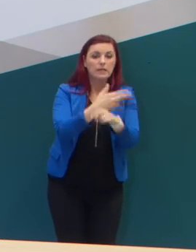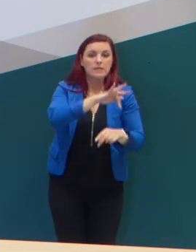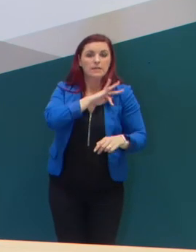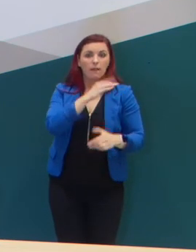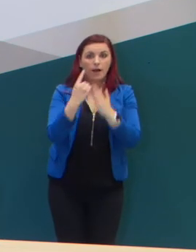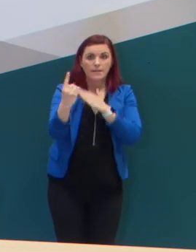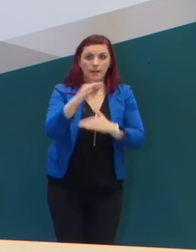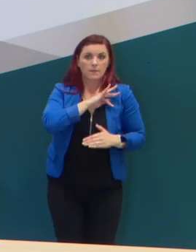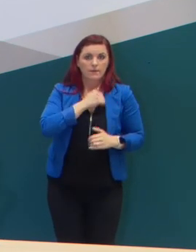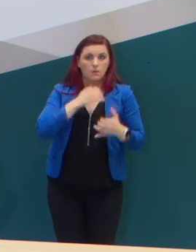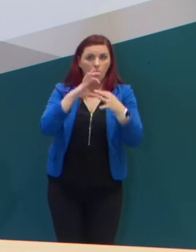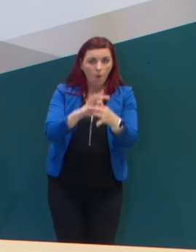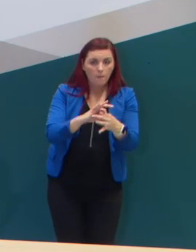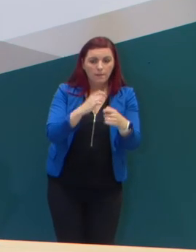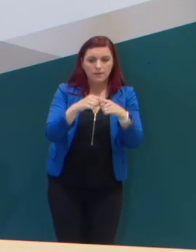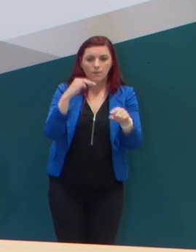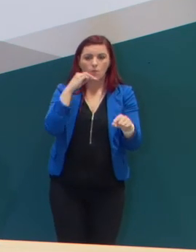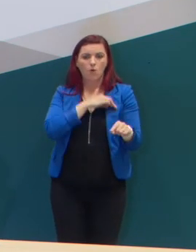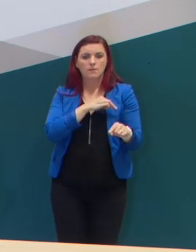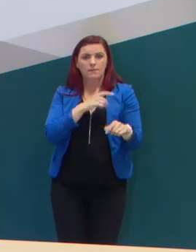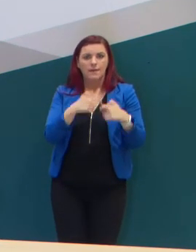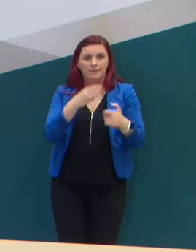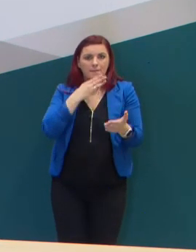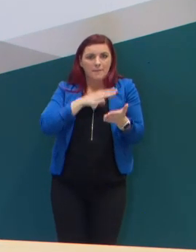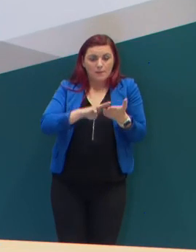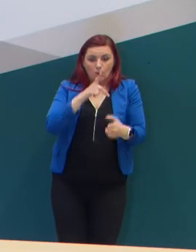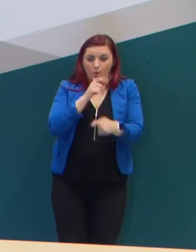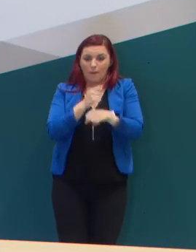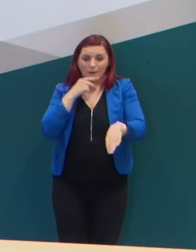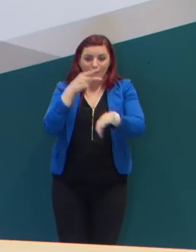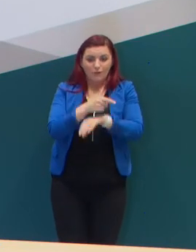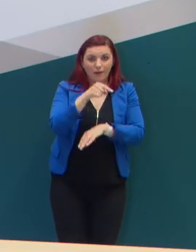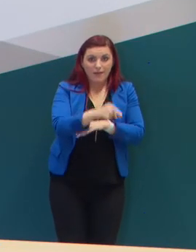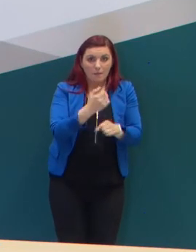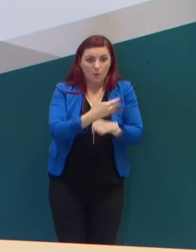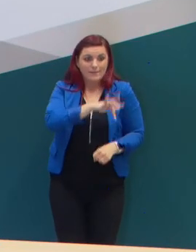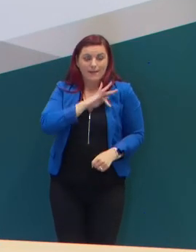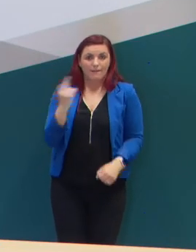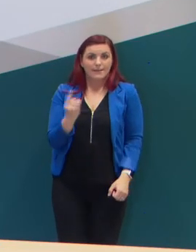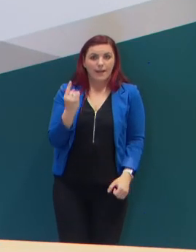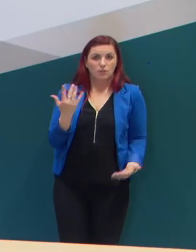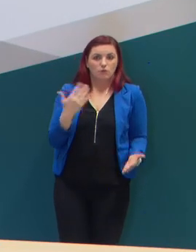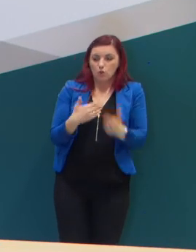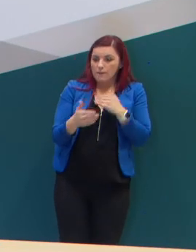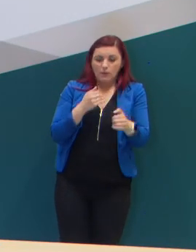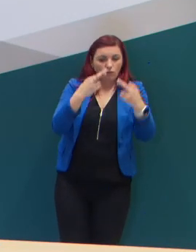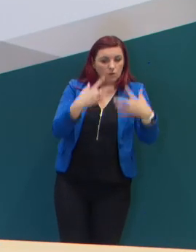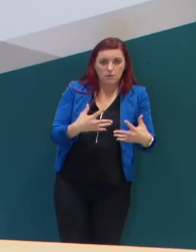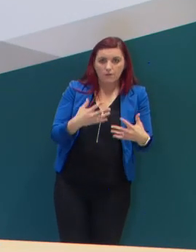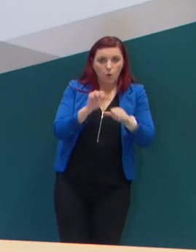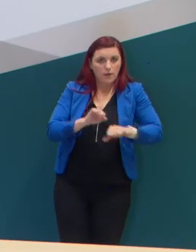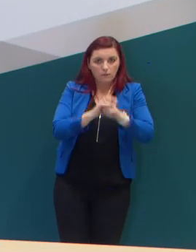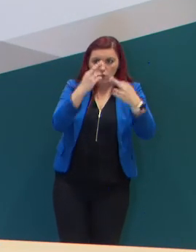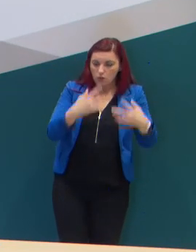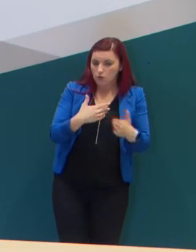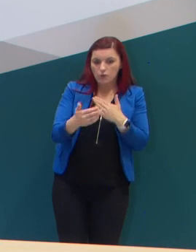home. And it is important to highlight that the message or the intervention, if you like, is about self-isolation. So the majority of hospital tests at this point are